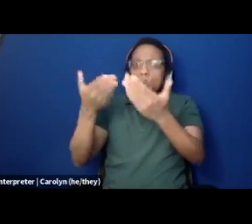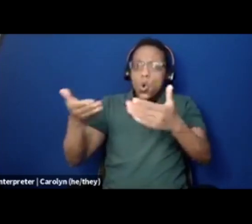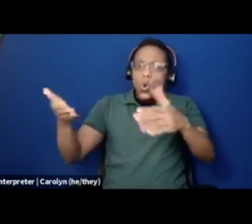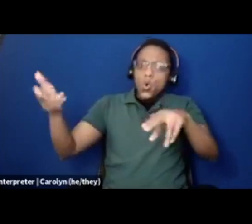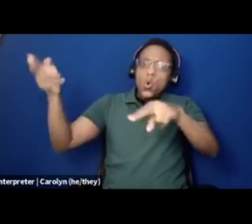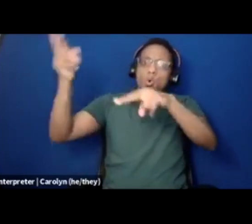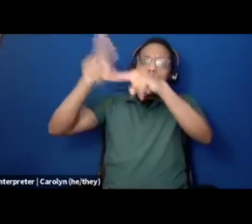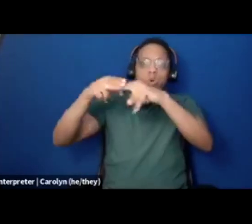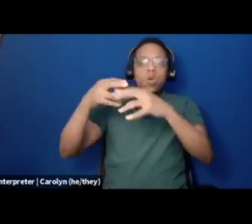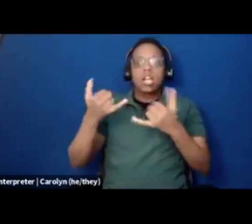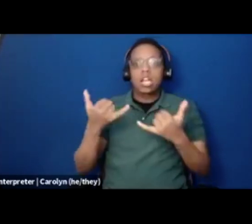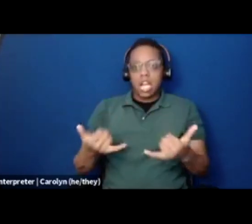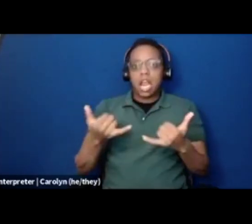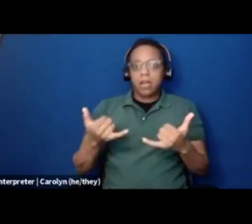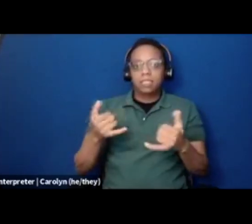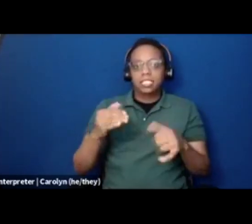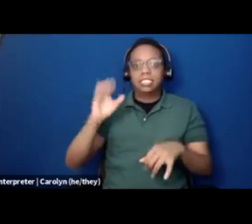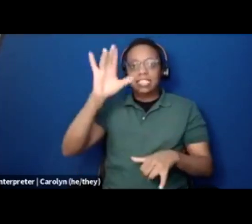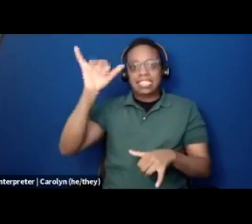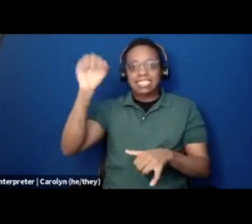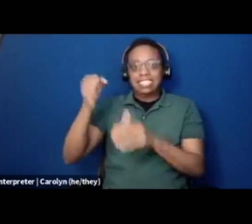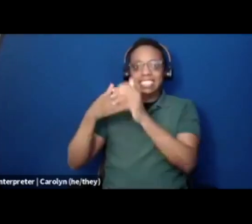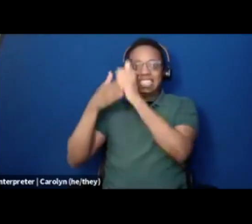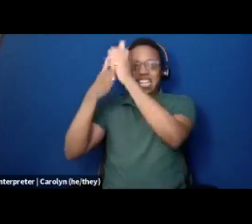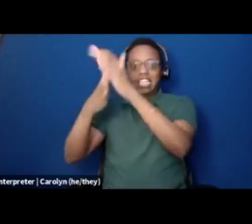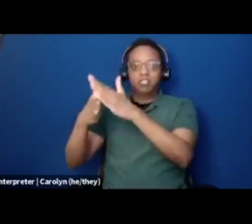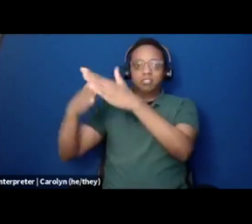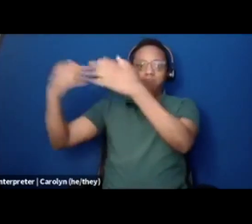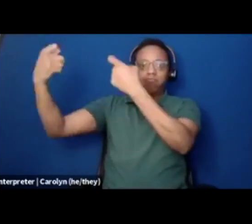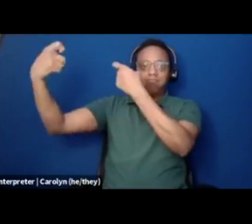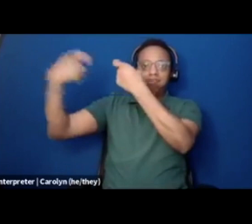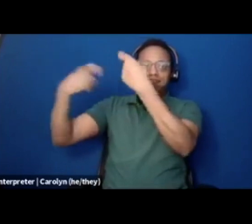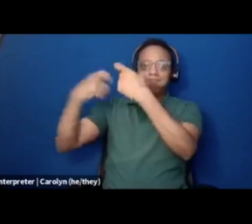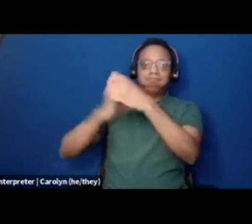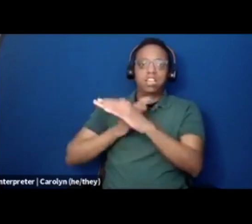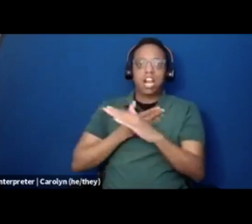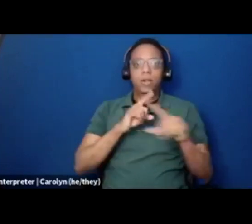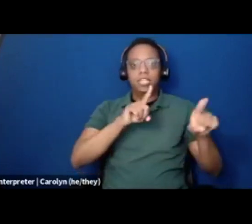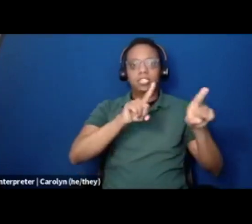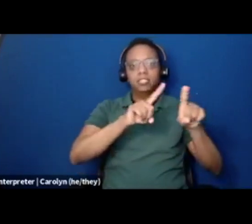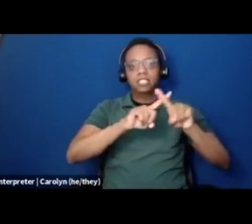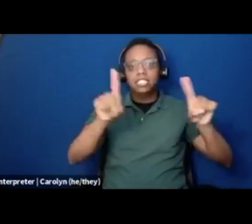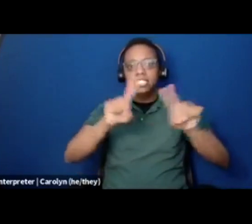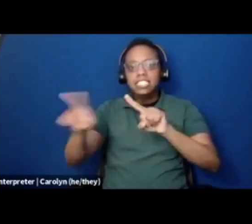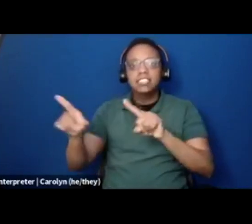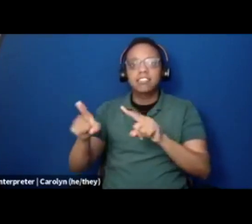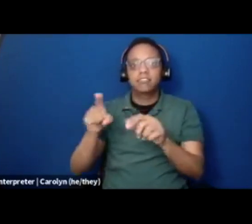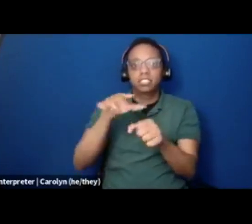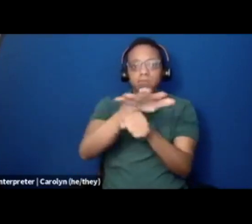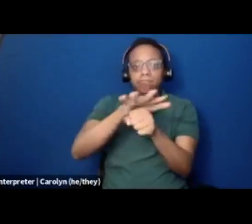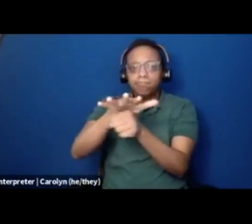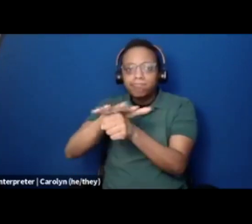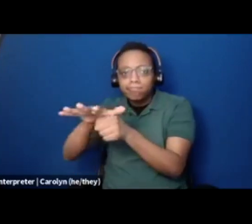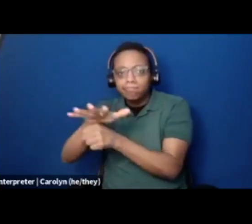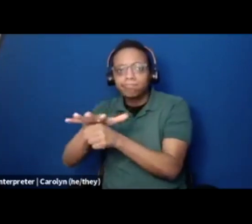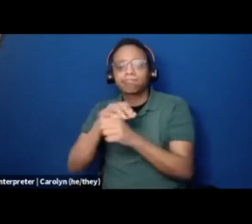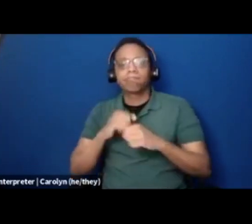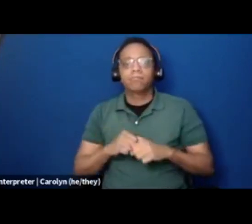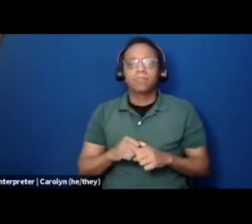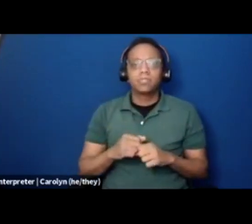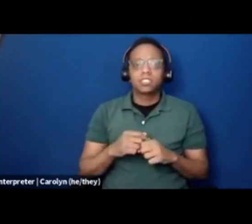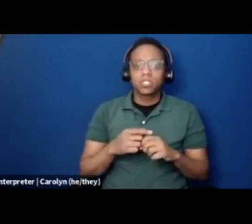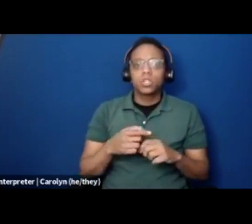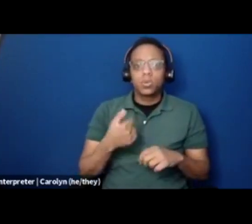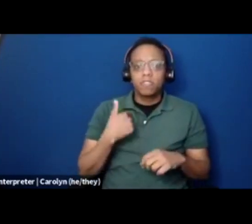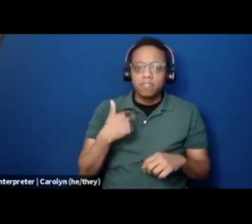guise of cis leadership, right, within our like regions. So it was definitely a shift of